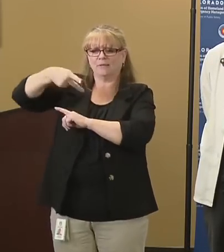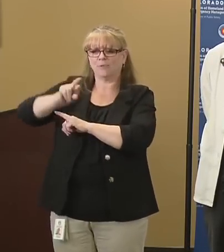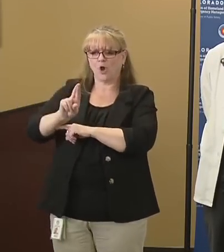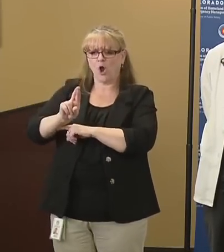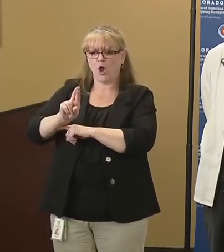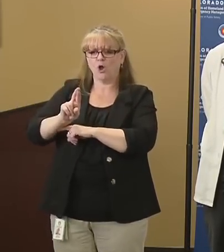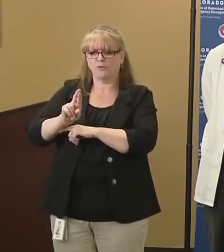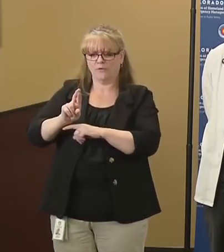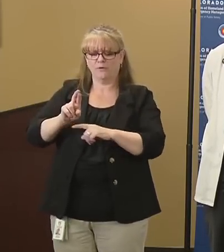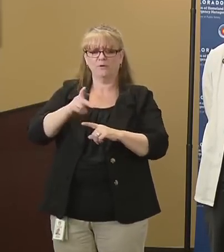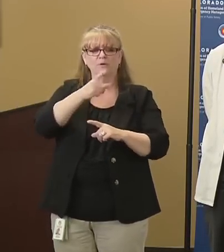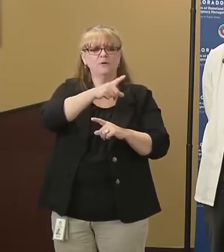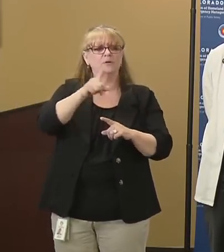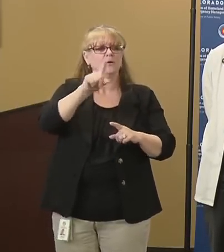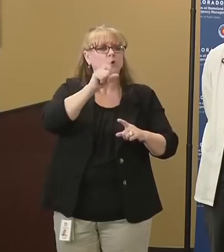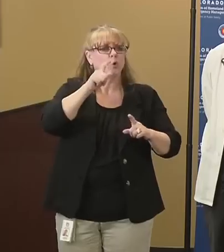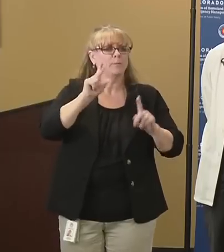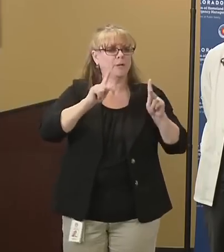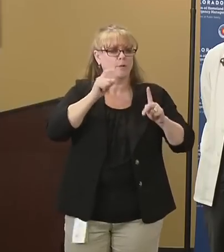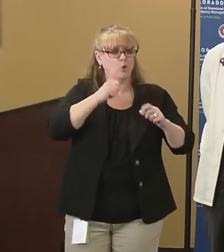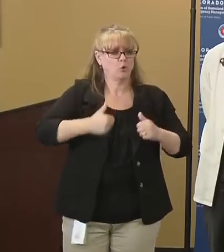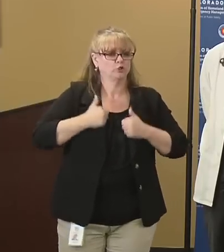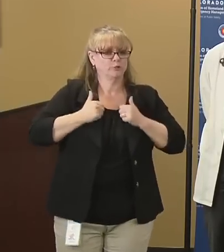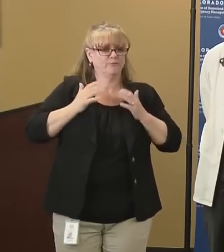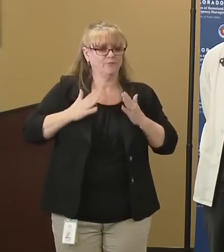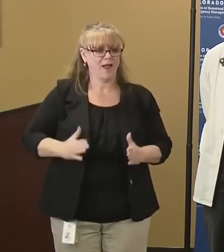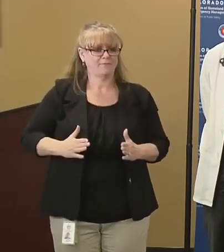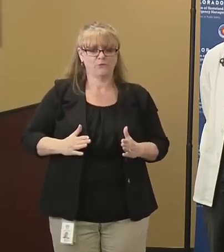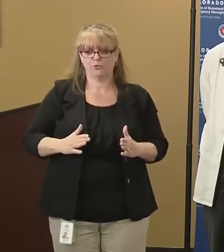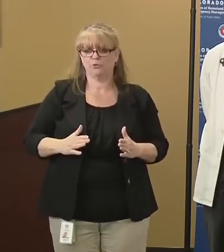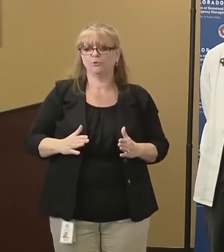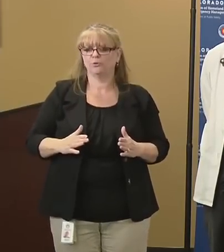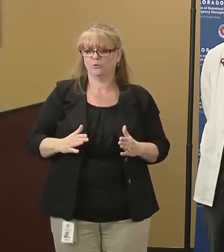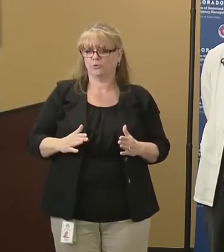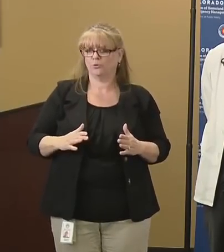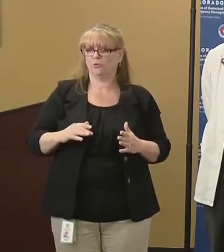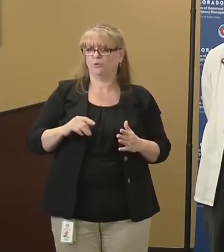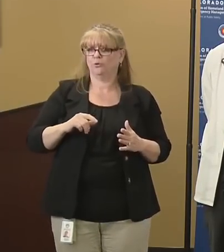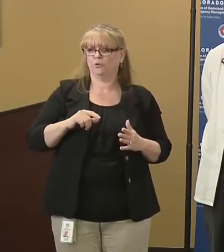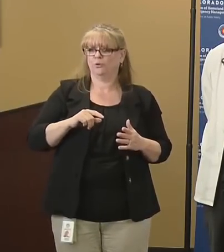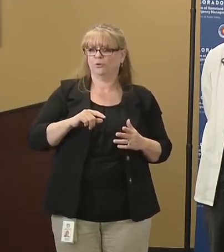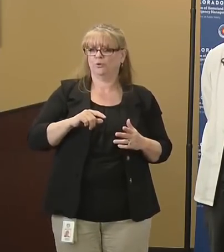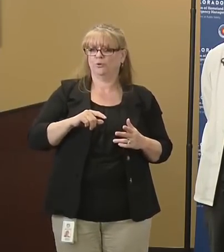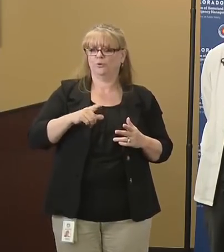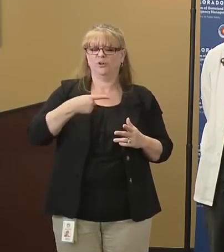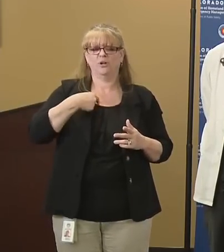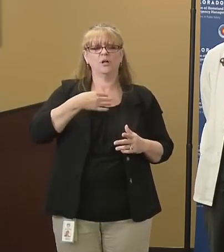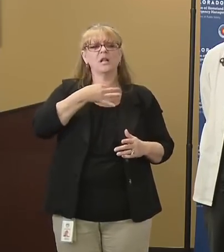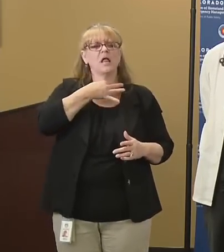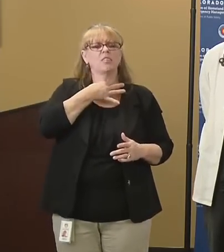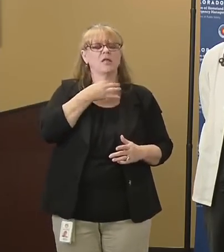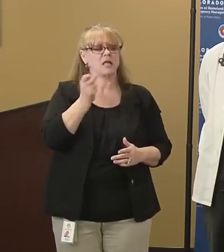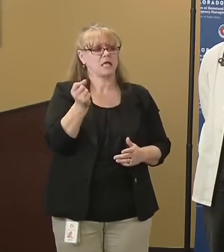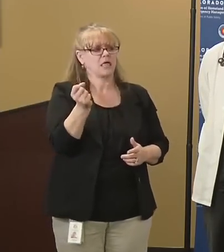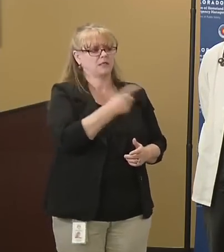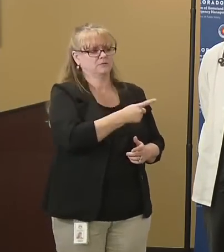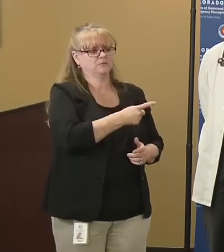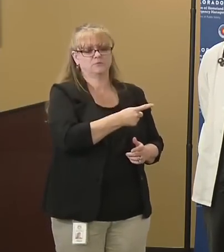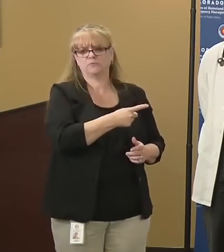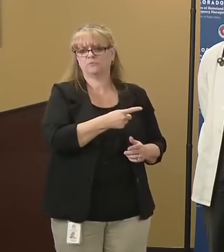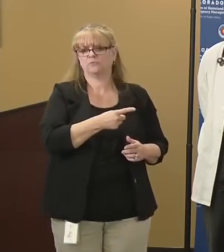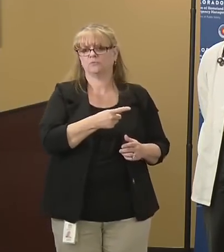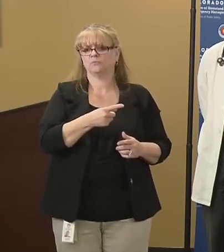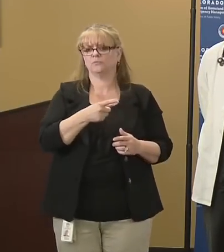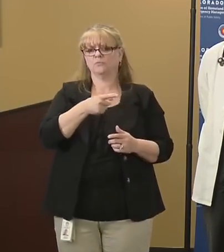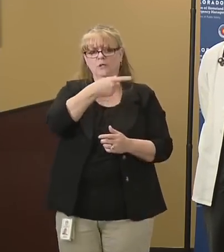About people who are coming out of this okay, and we're wondering, is your office or is anyone tracking who survives, what